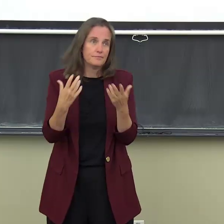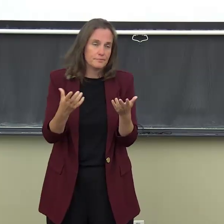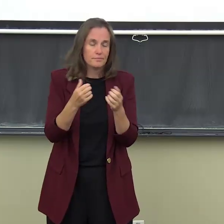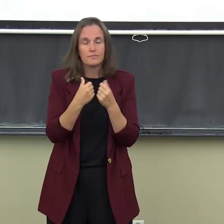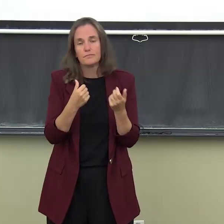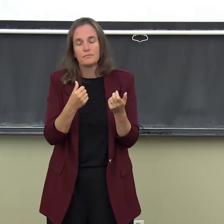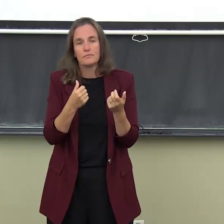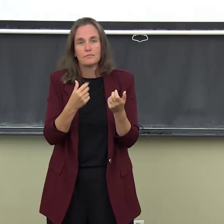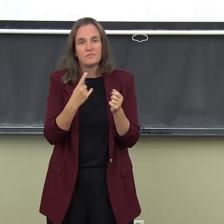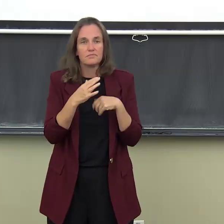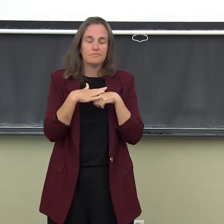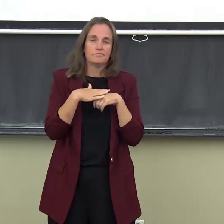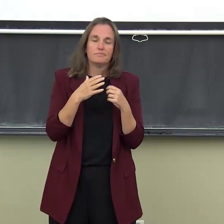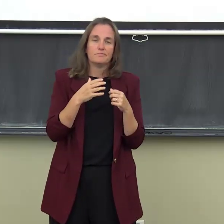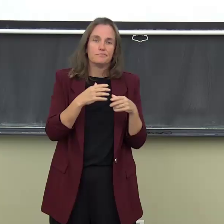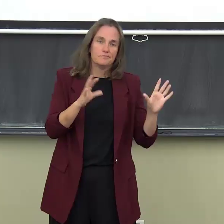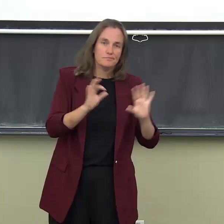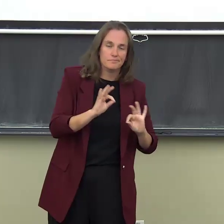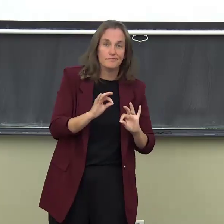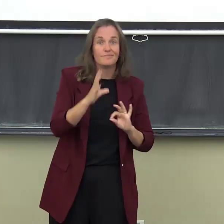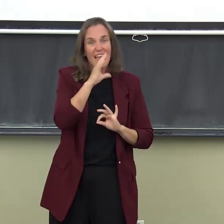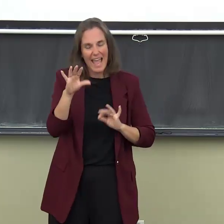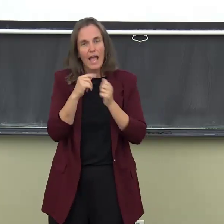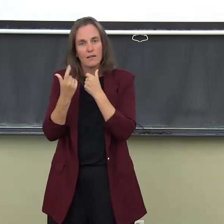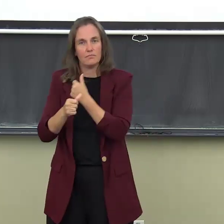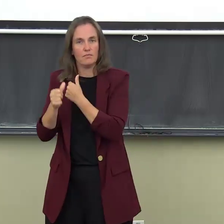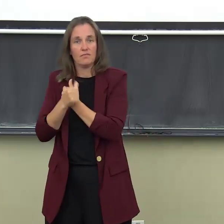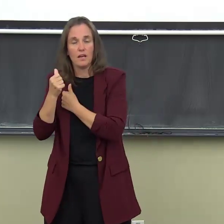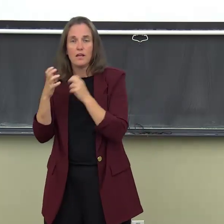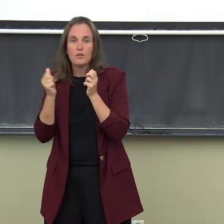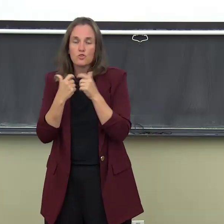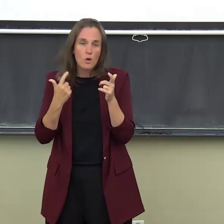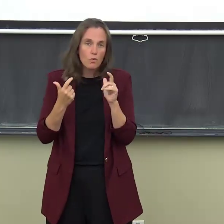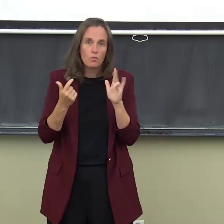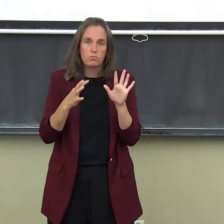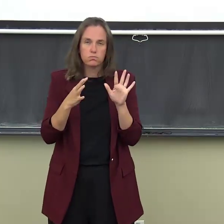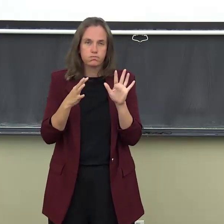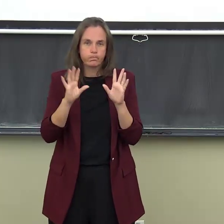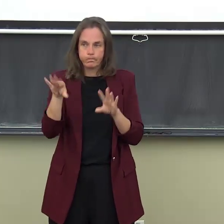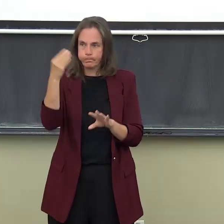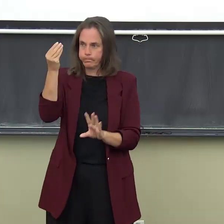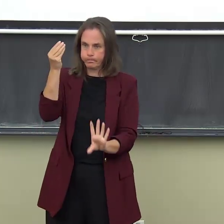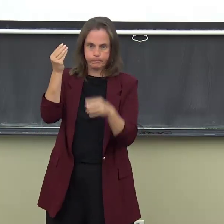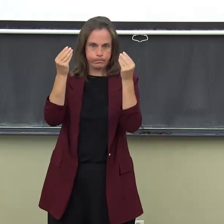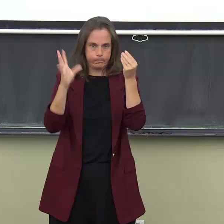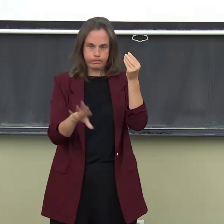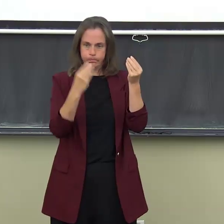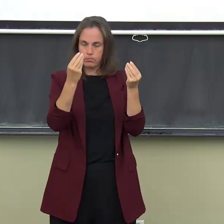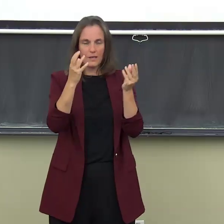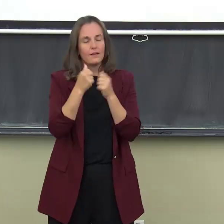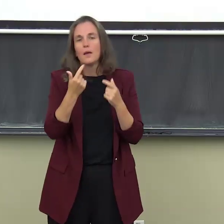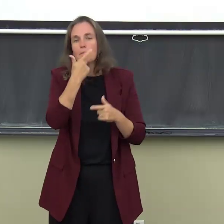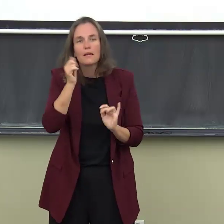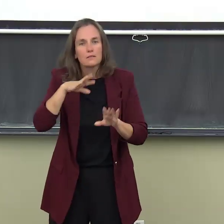benign and insidious example of that. So untangling it is, and because it's moving so